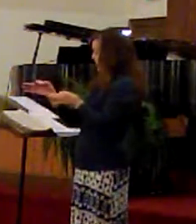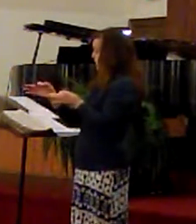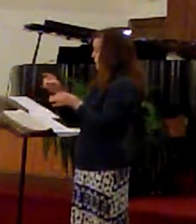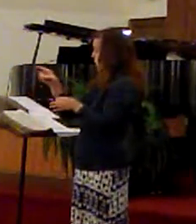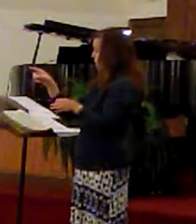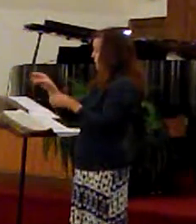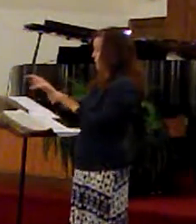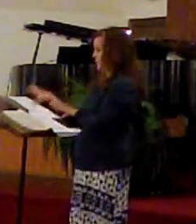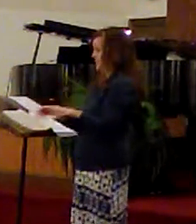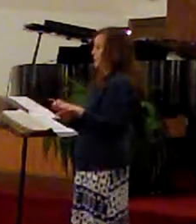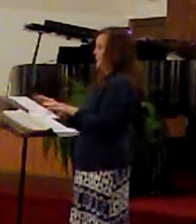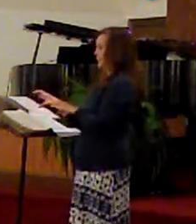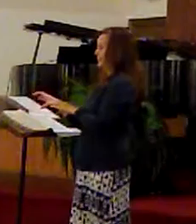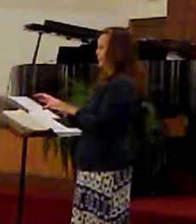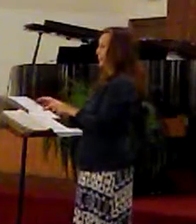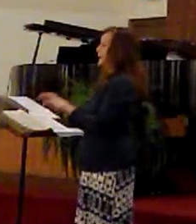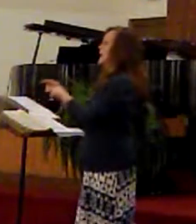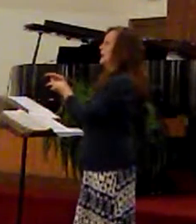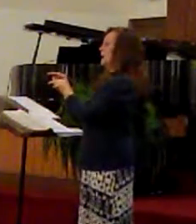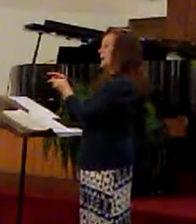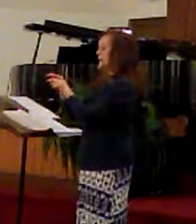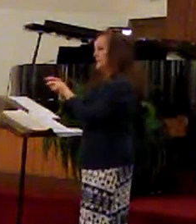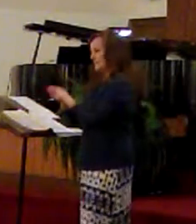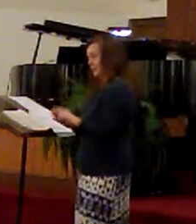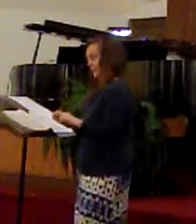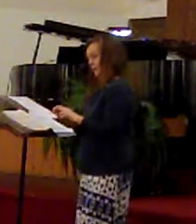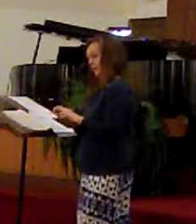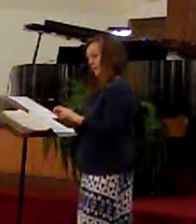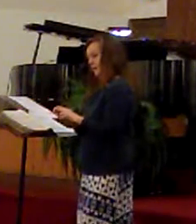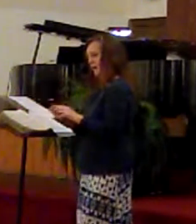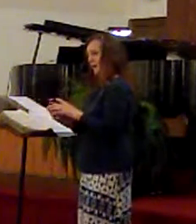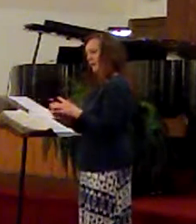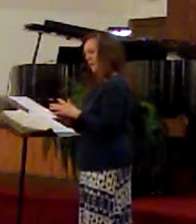And then I can sit down that night and truly begin to study.